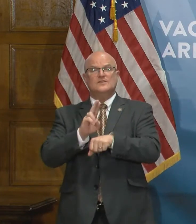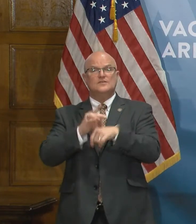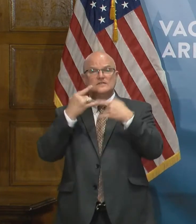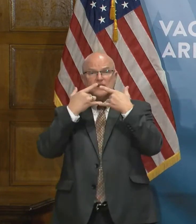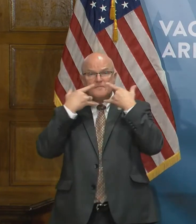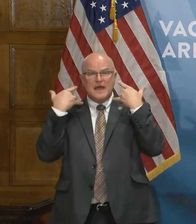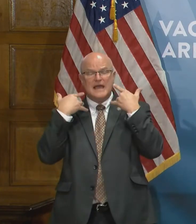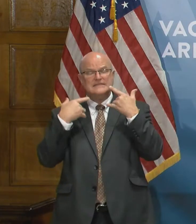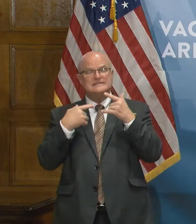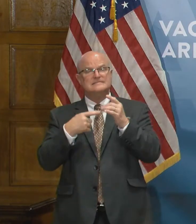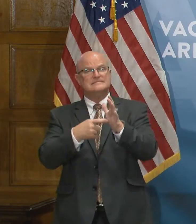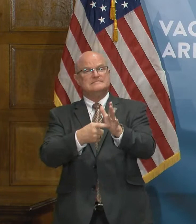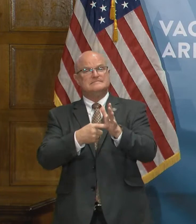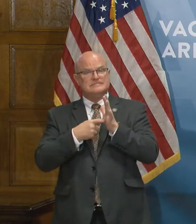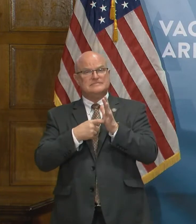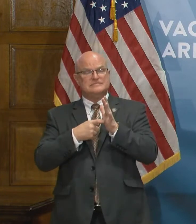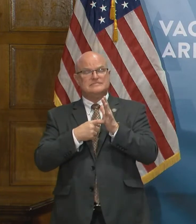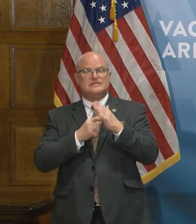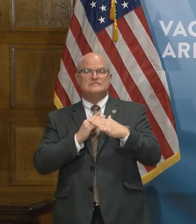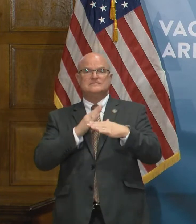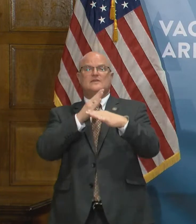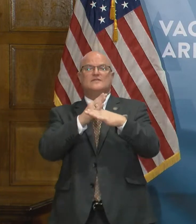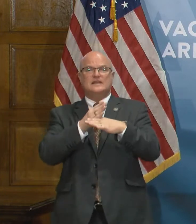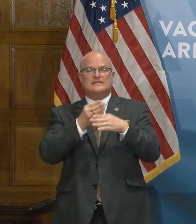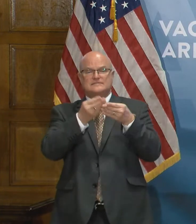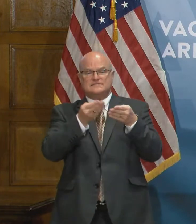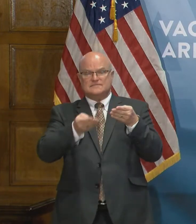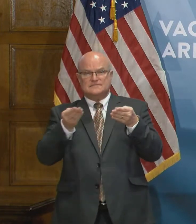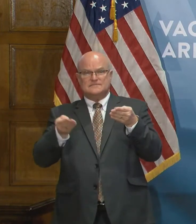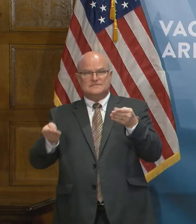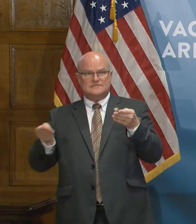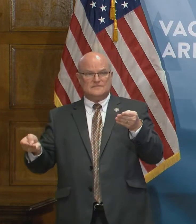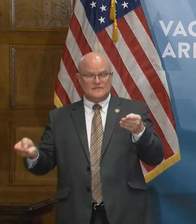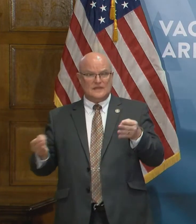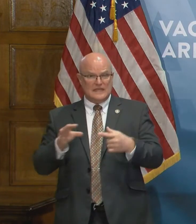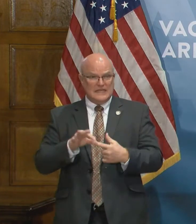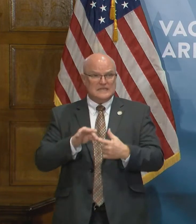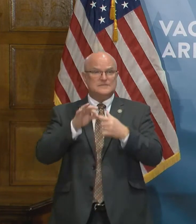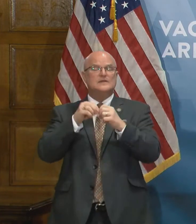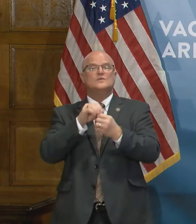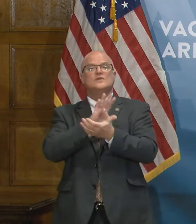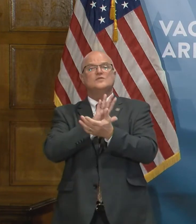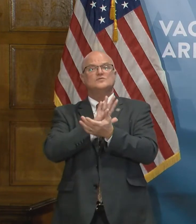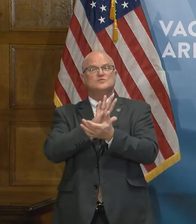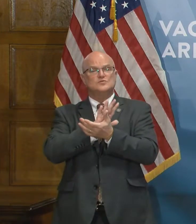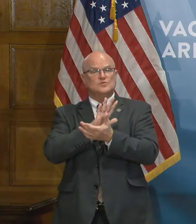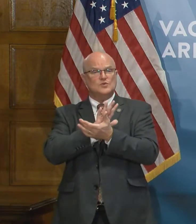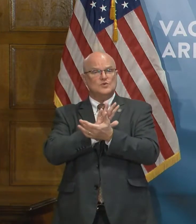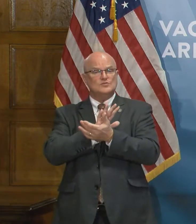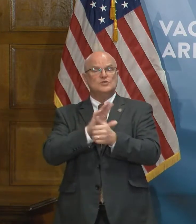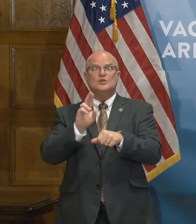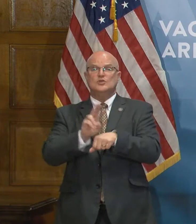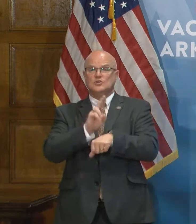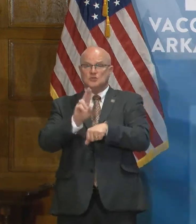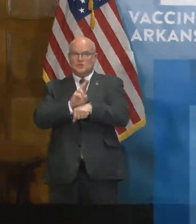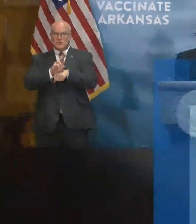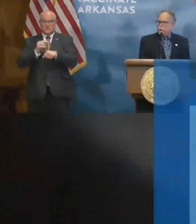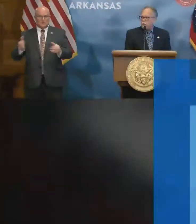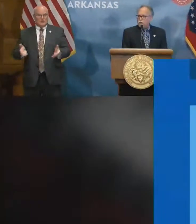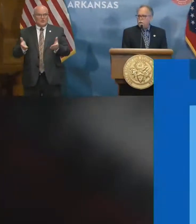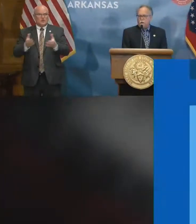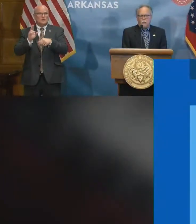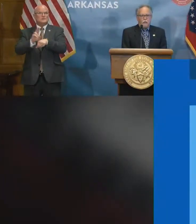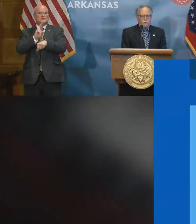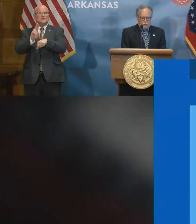masks is essential for preventing transmission of this virus, especially in schools. Use them. We encourage